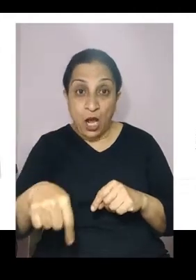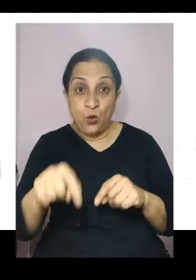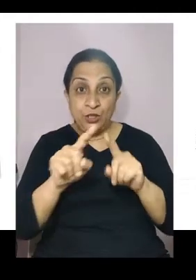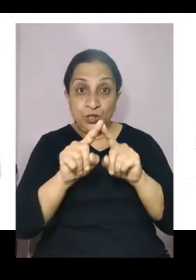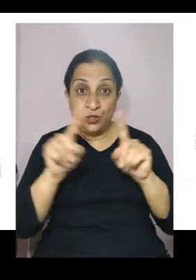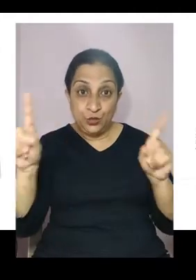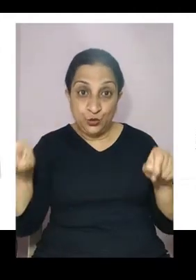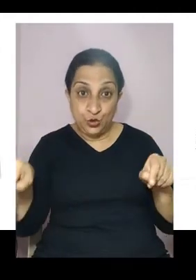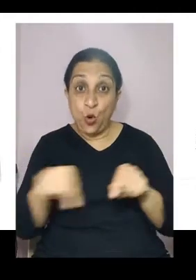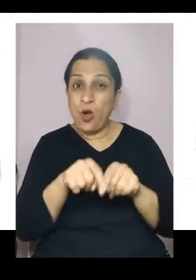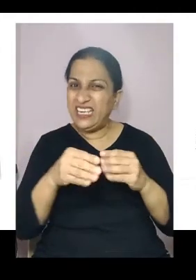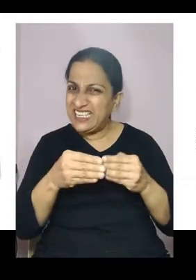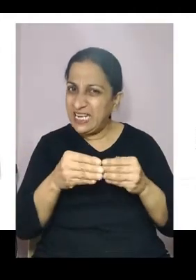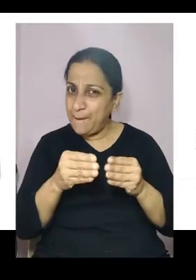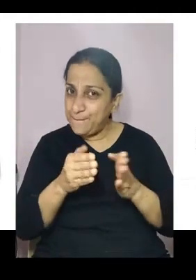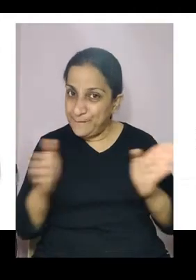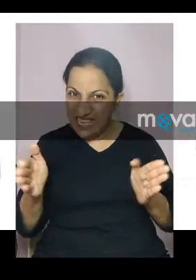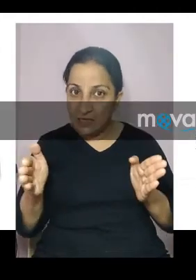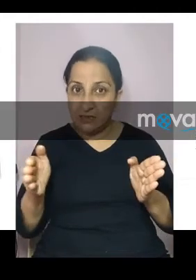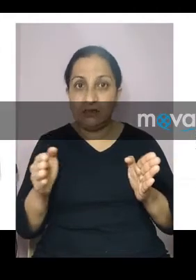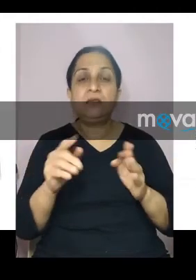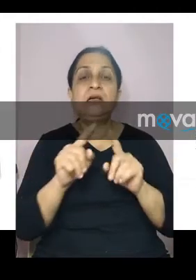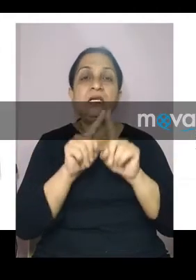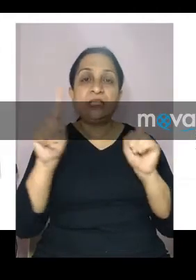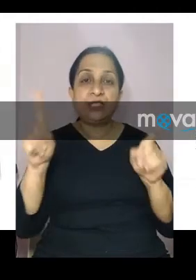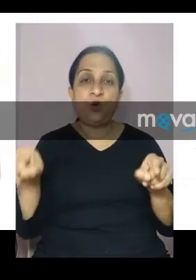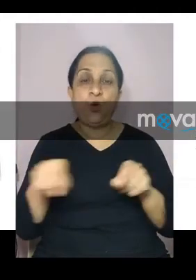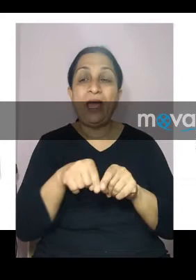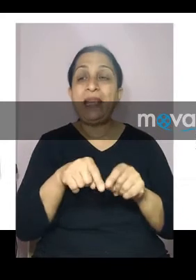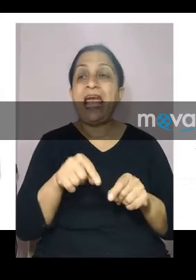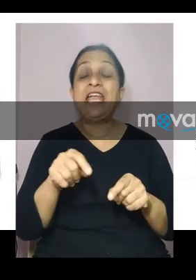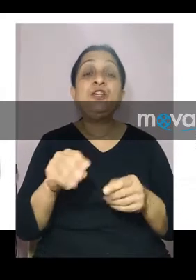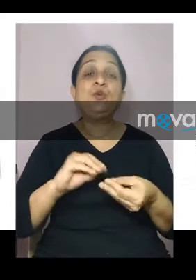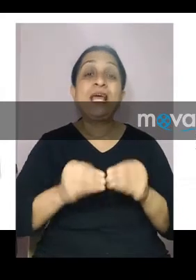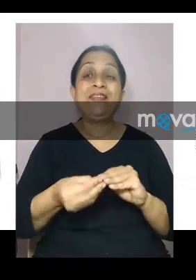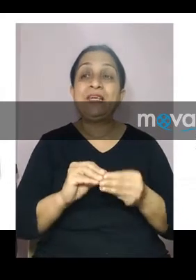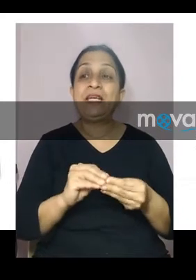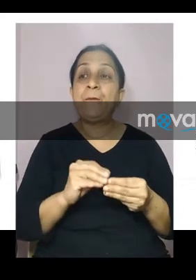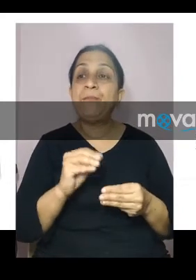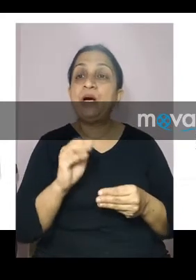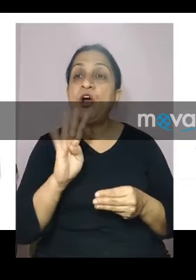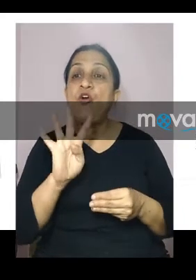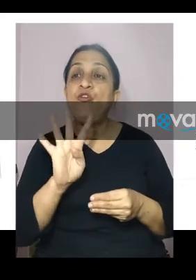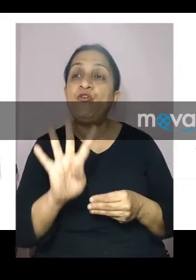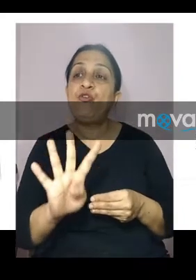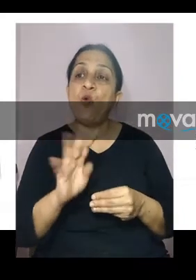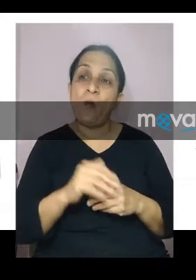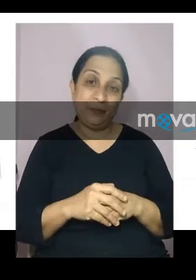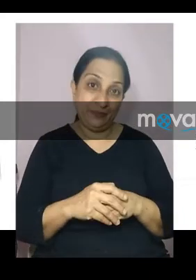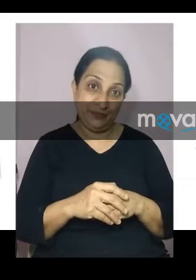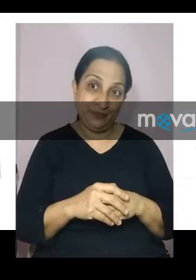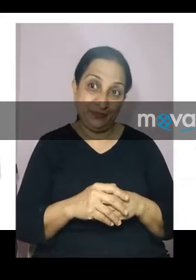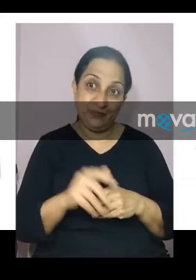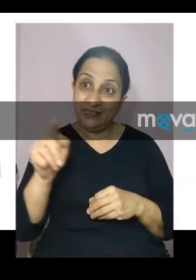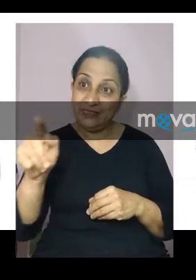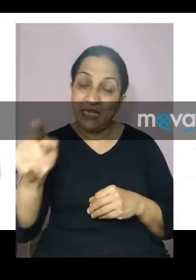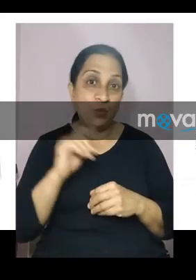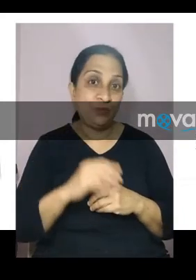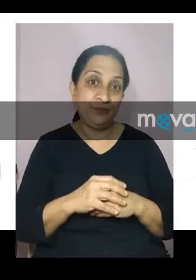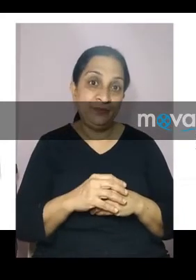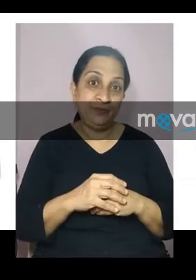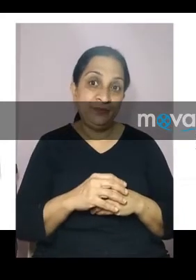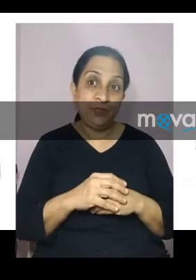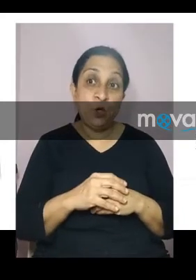Then down you draw a little bigger square and you write the number 4